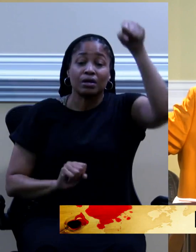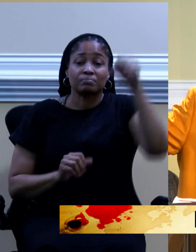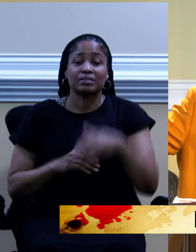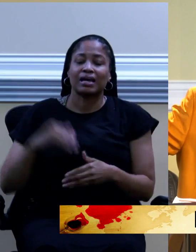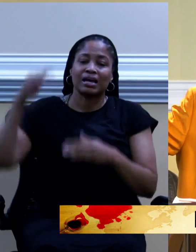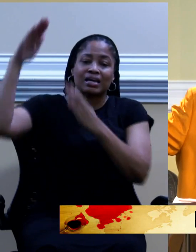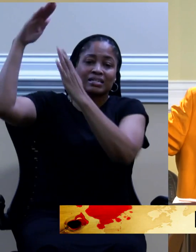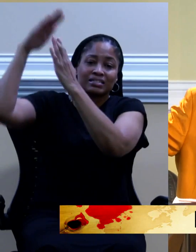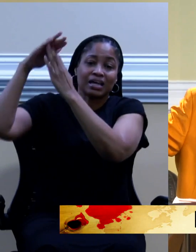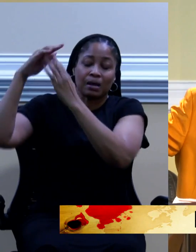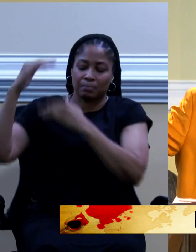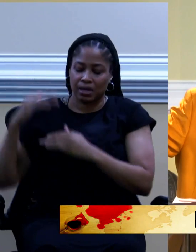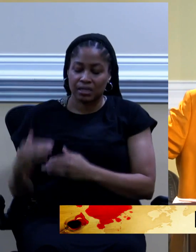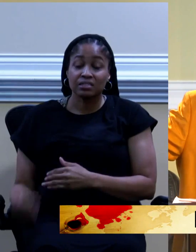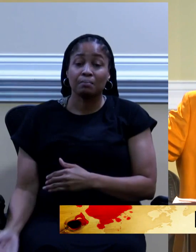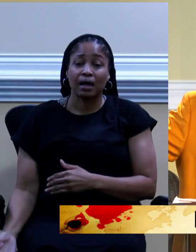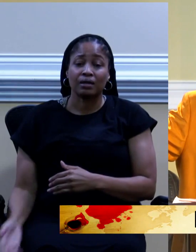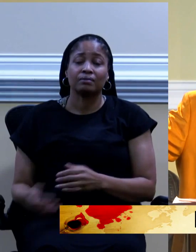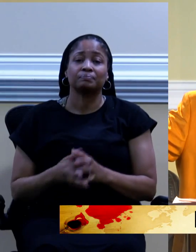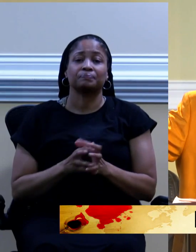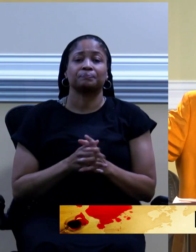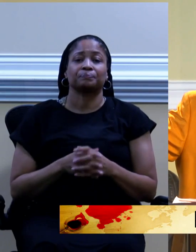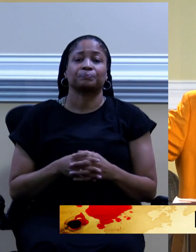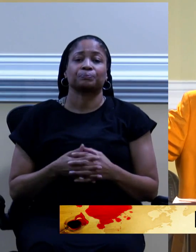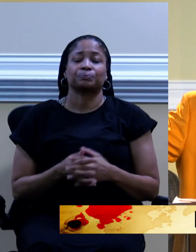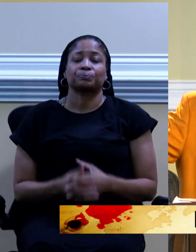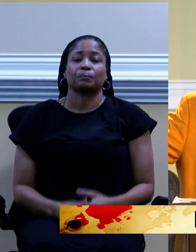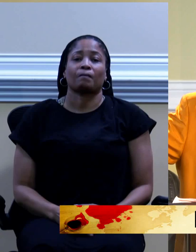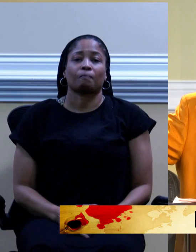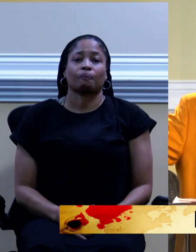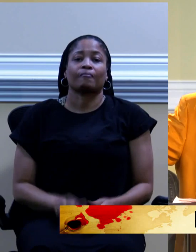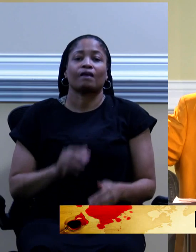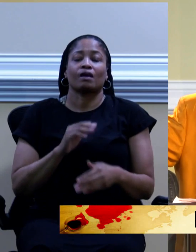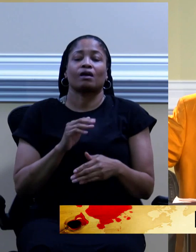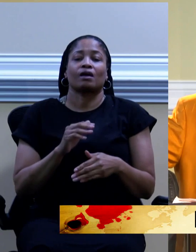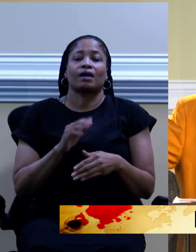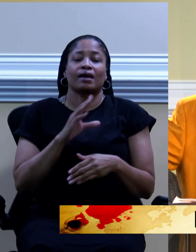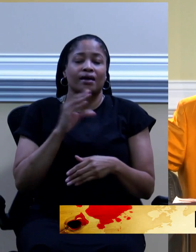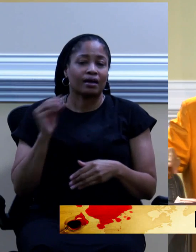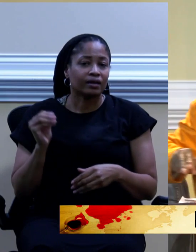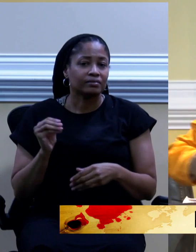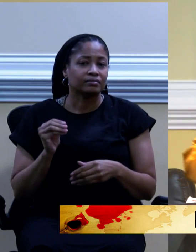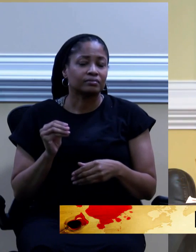He taught for 3.5 years and he was killed. But also,